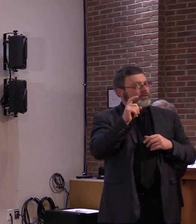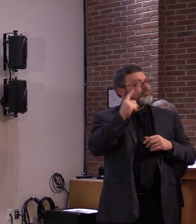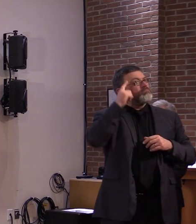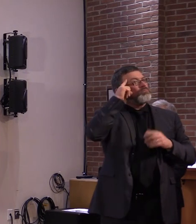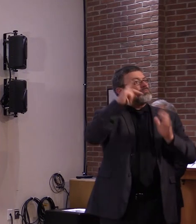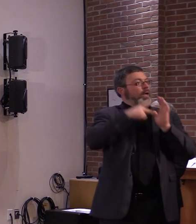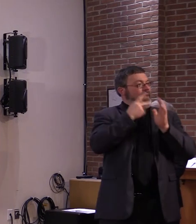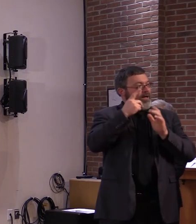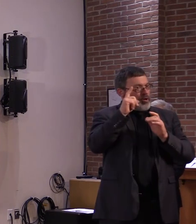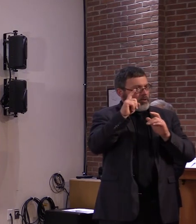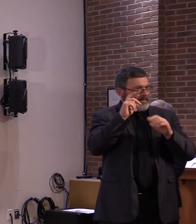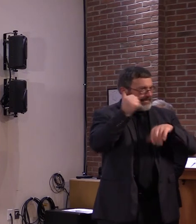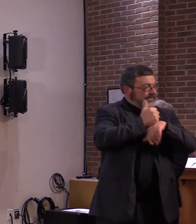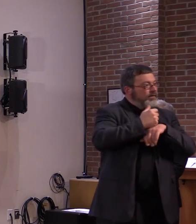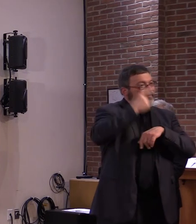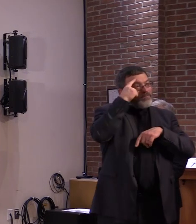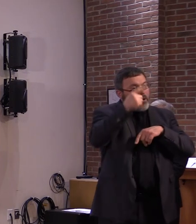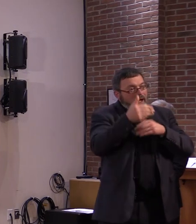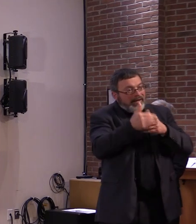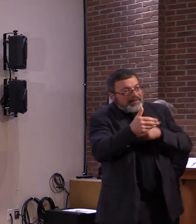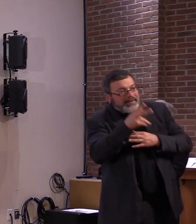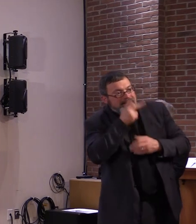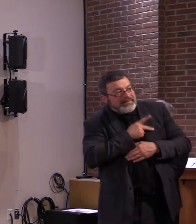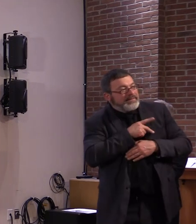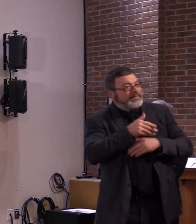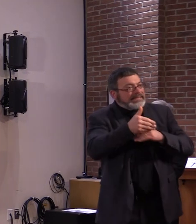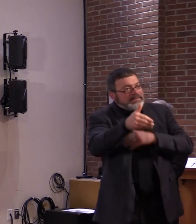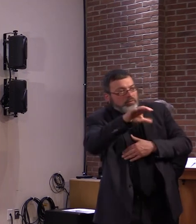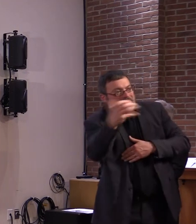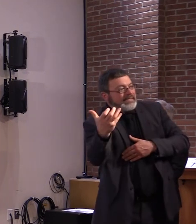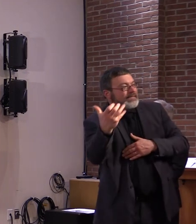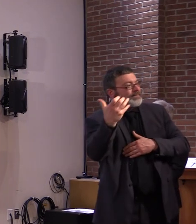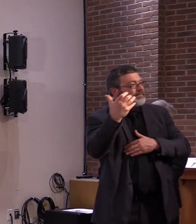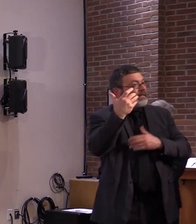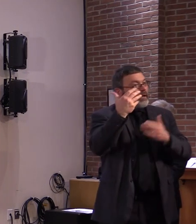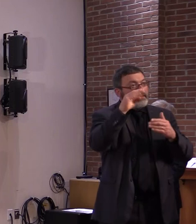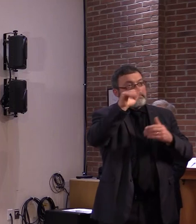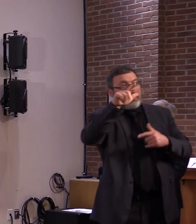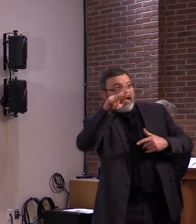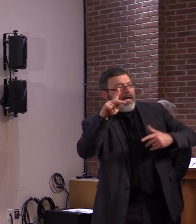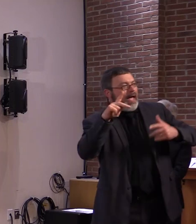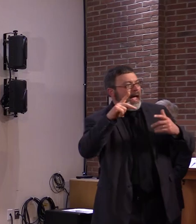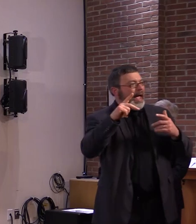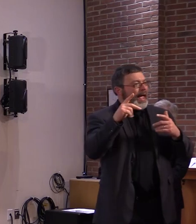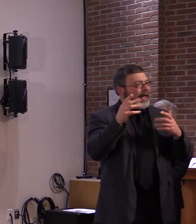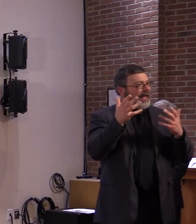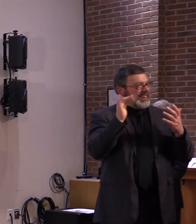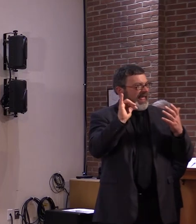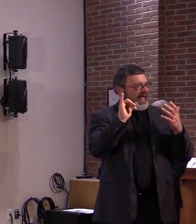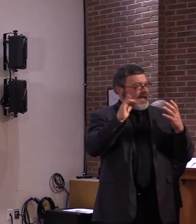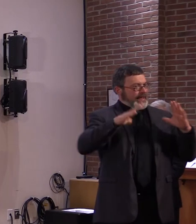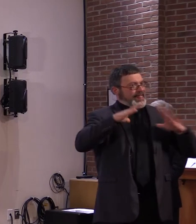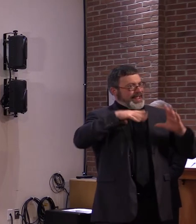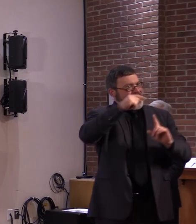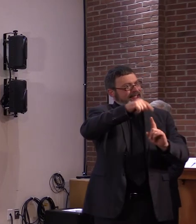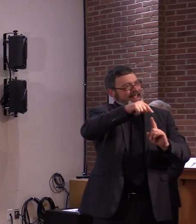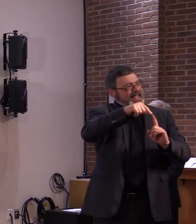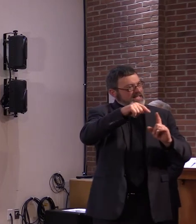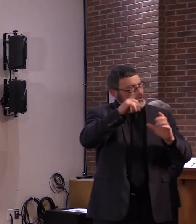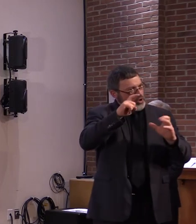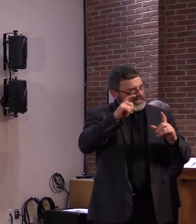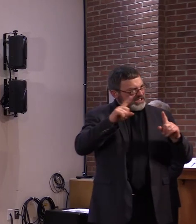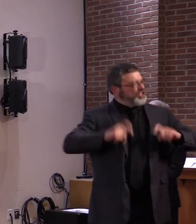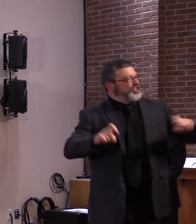any anticipation that there's going to be kind of a lot of demand for testing. Yeah, we're going to continue to try and enhance our